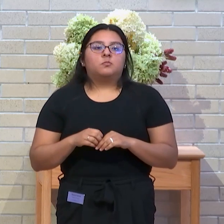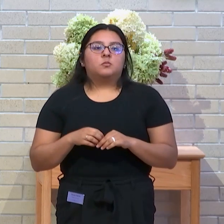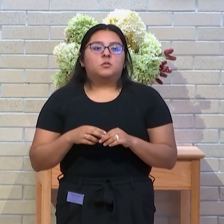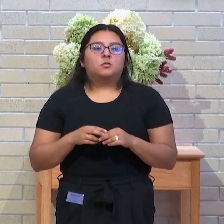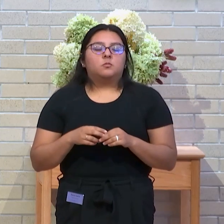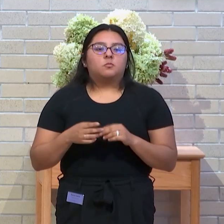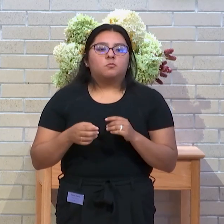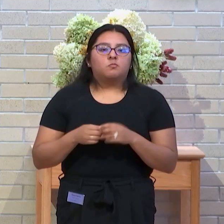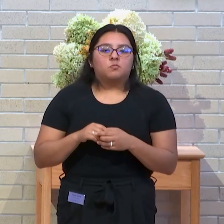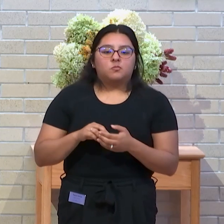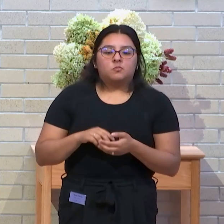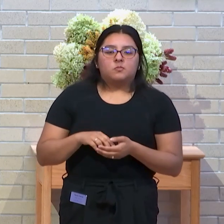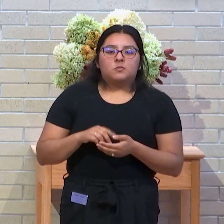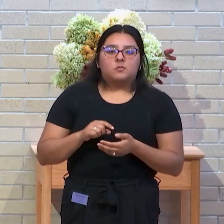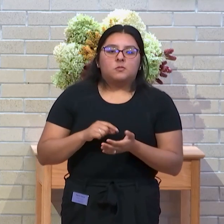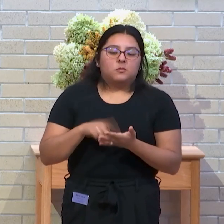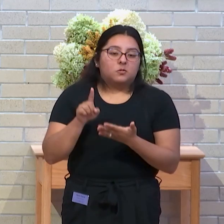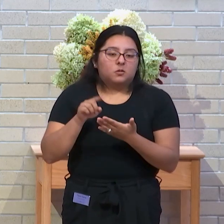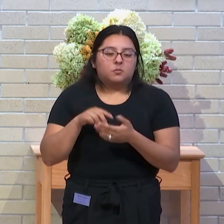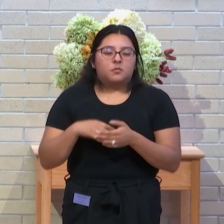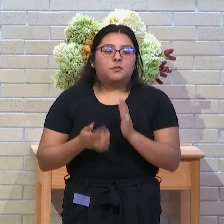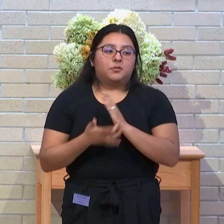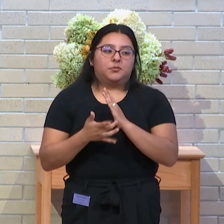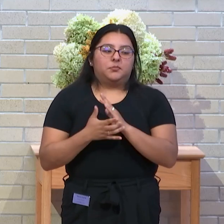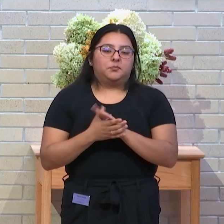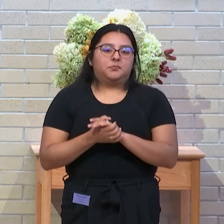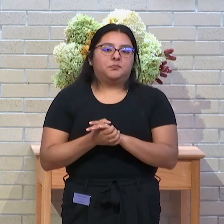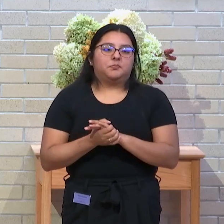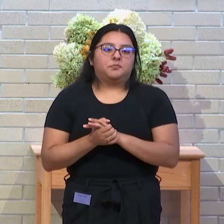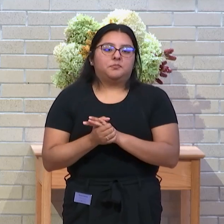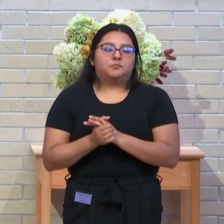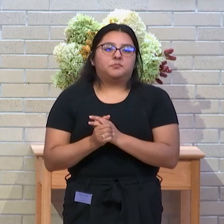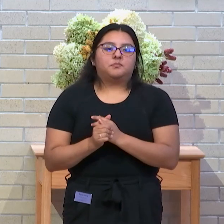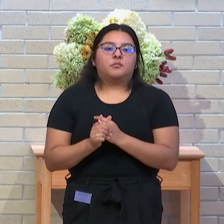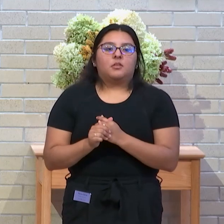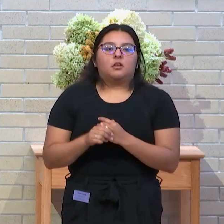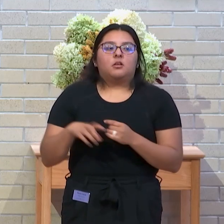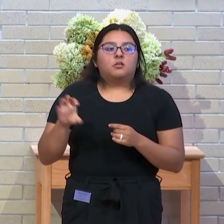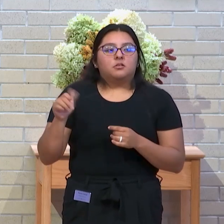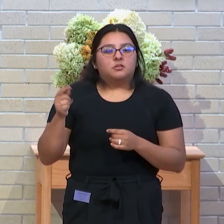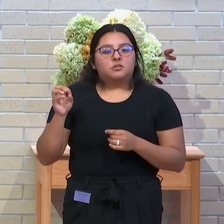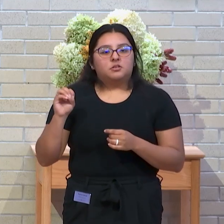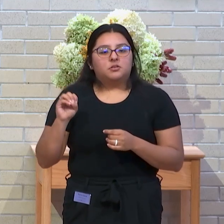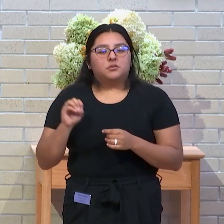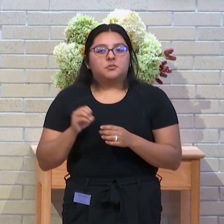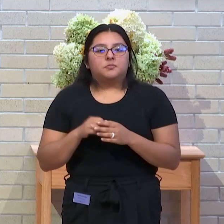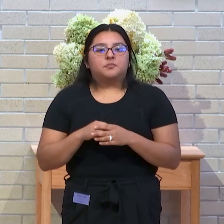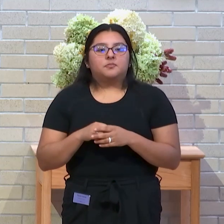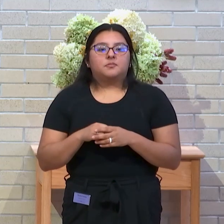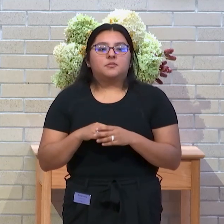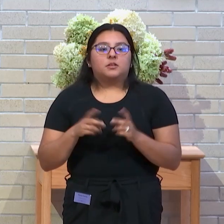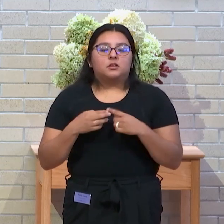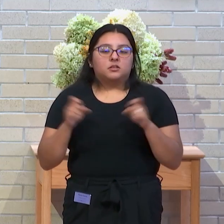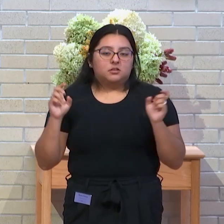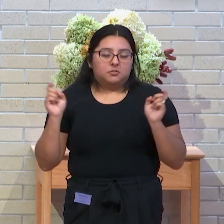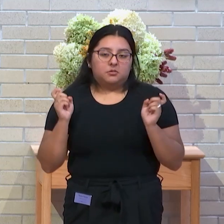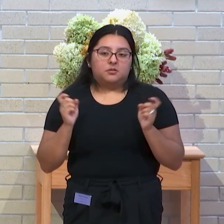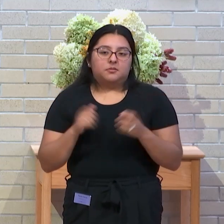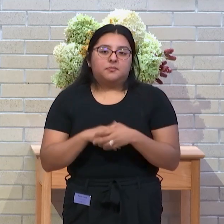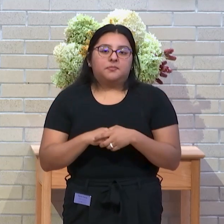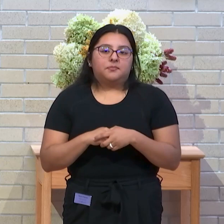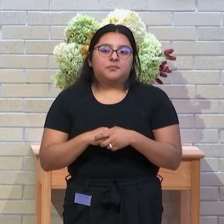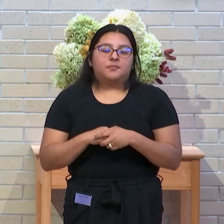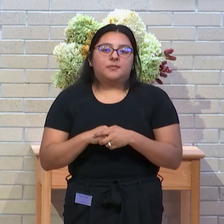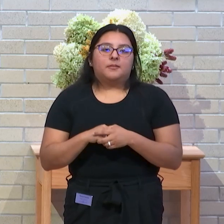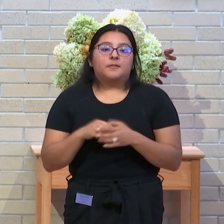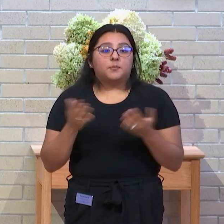the religion itself is fading very quickly. I could not have experienced a kachina ceremony by being globally connected, by surfing